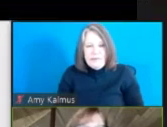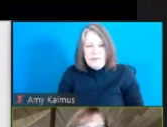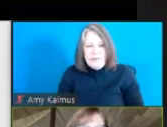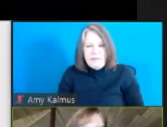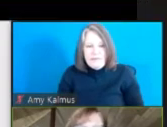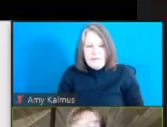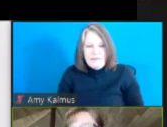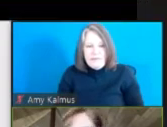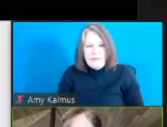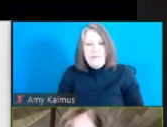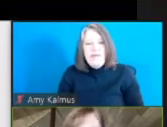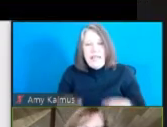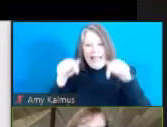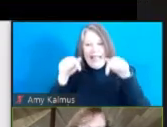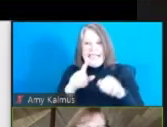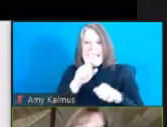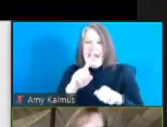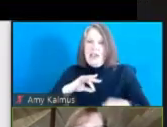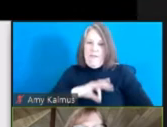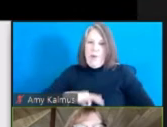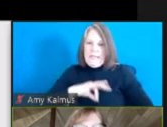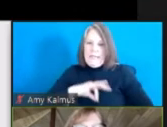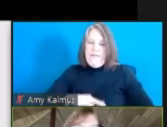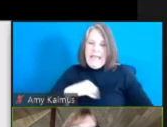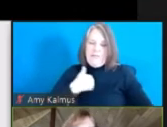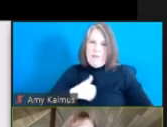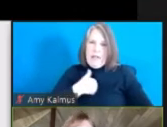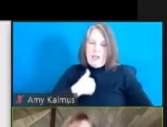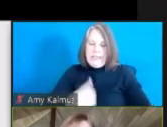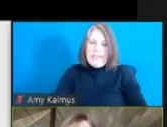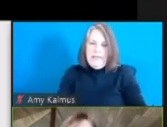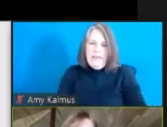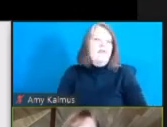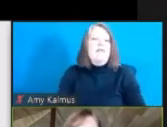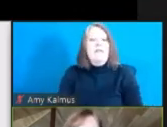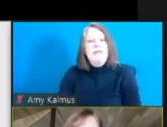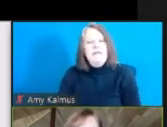Here we go. This one is actually Voice of Hand. My apologies.